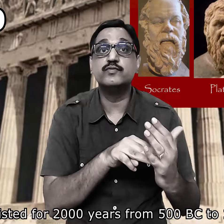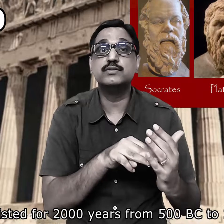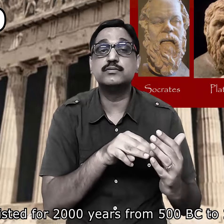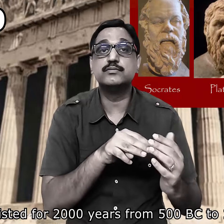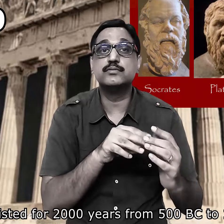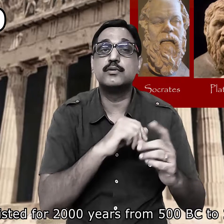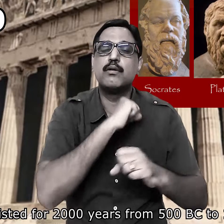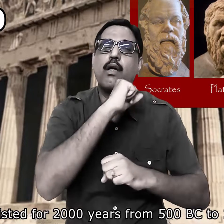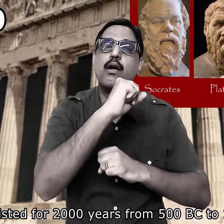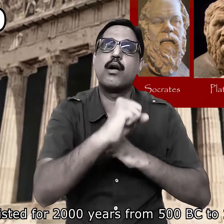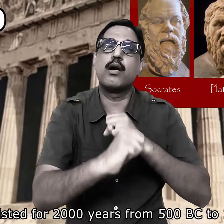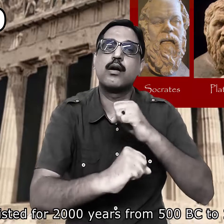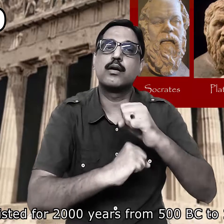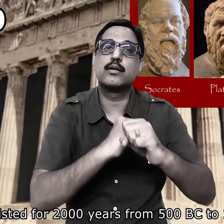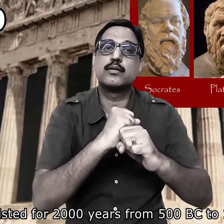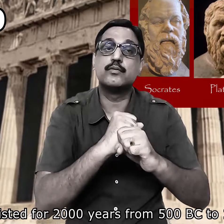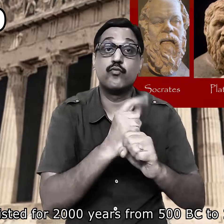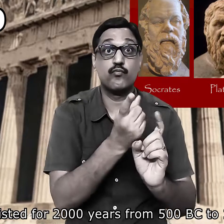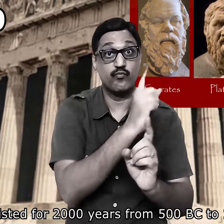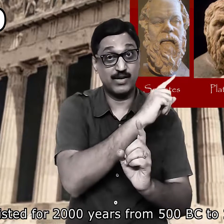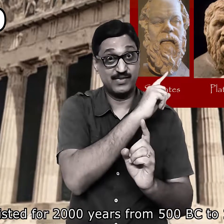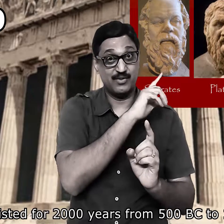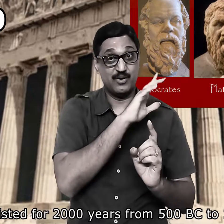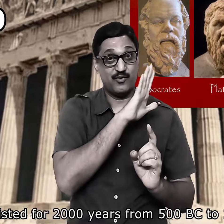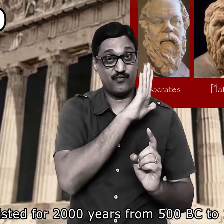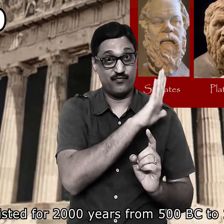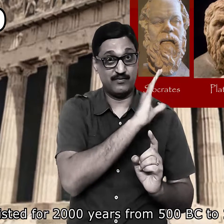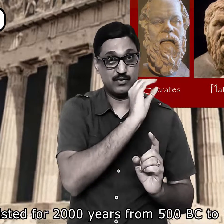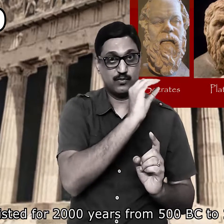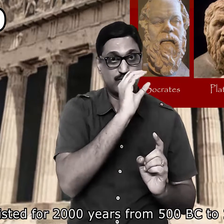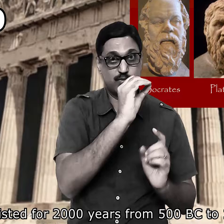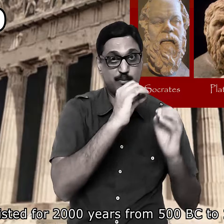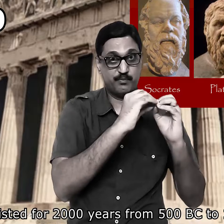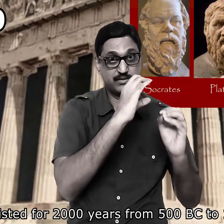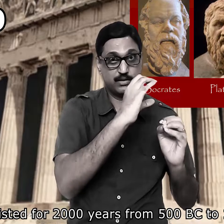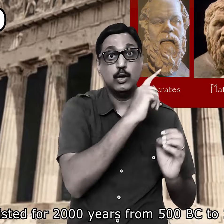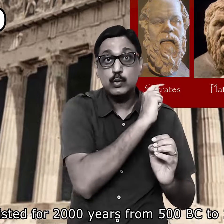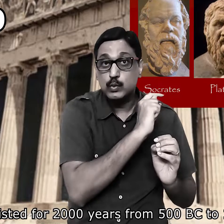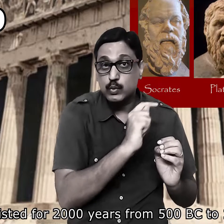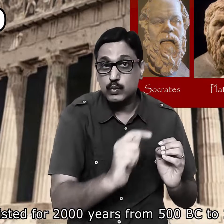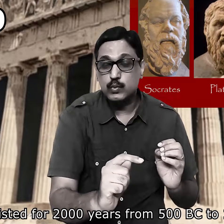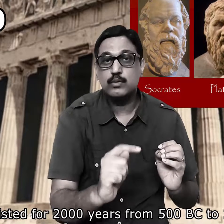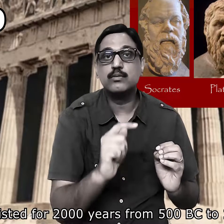Such beliefs existed for 2000 years from 500 BC to 1500 AD.